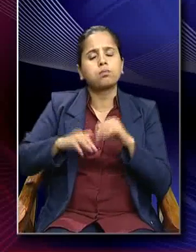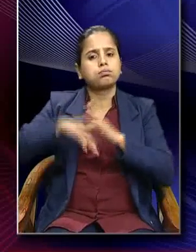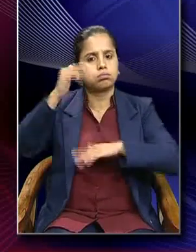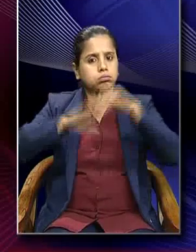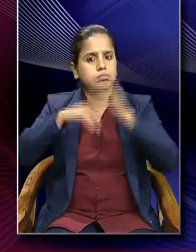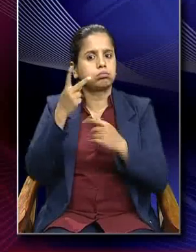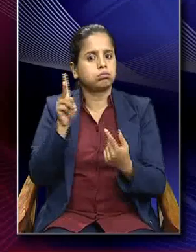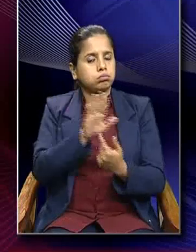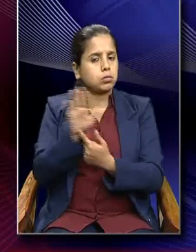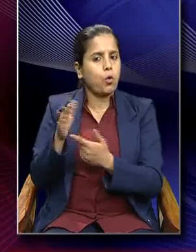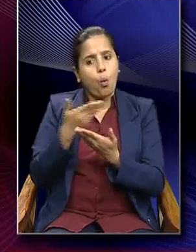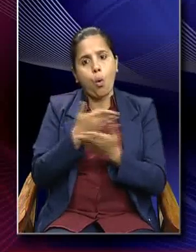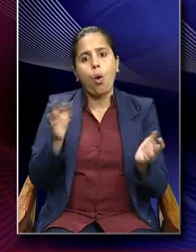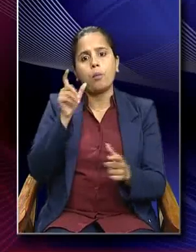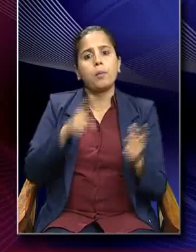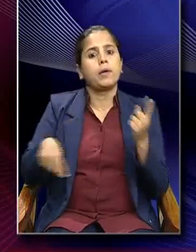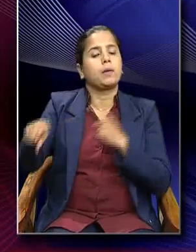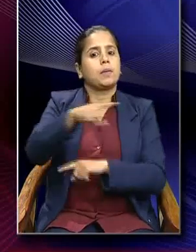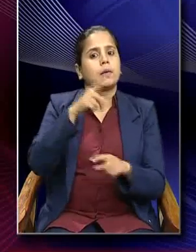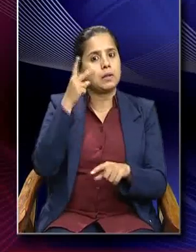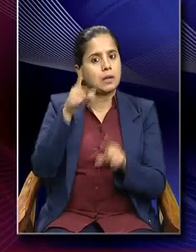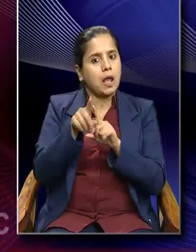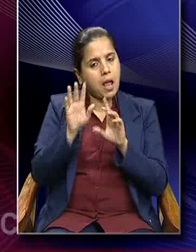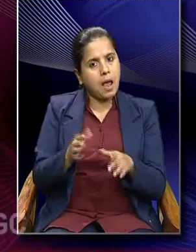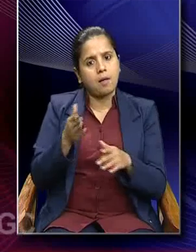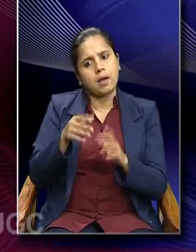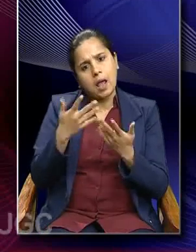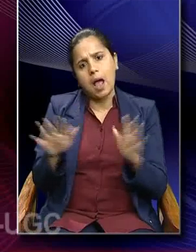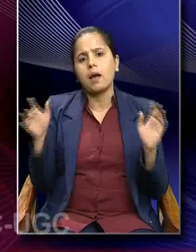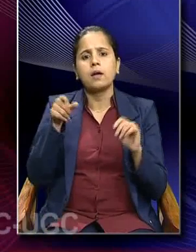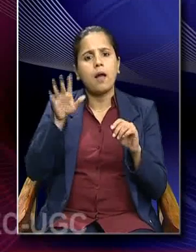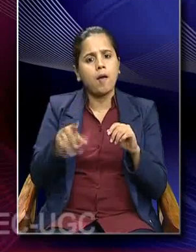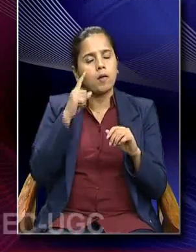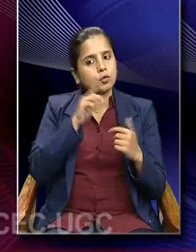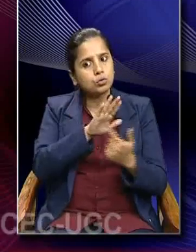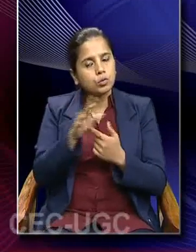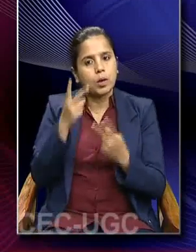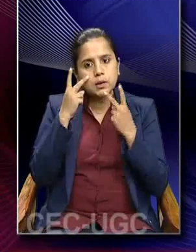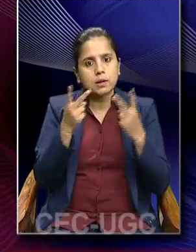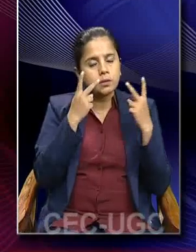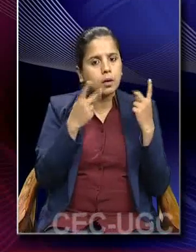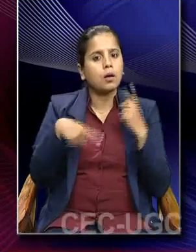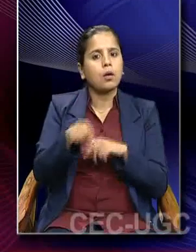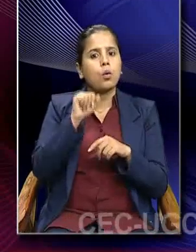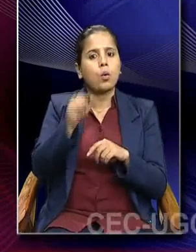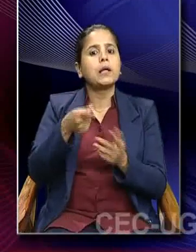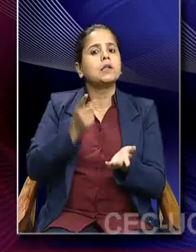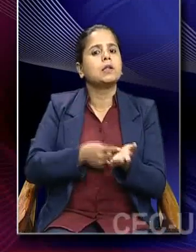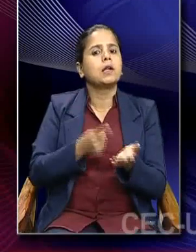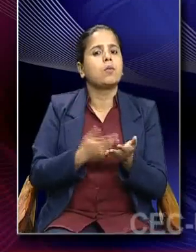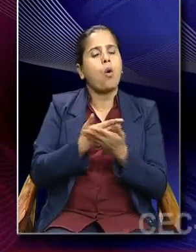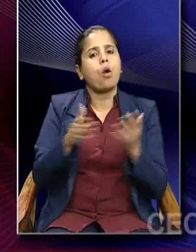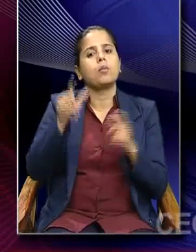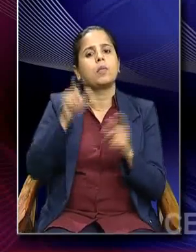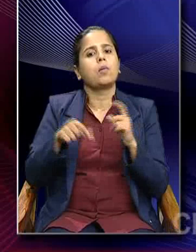where everyone is potential of everyone is explored, and the demands of everyone